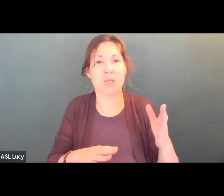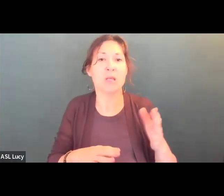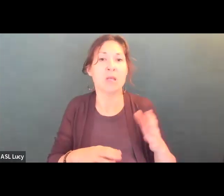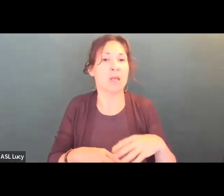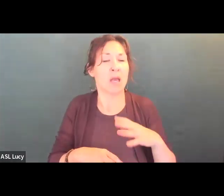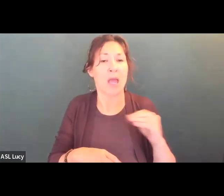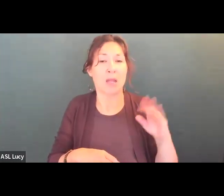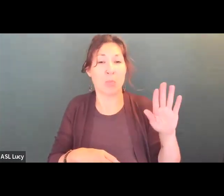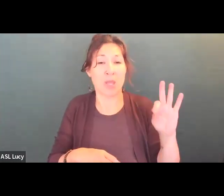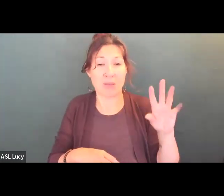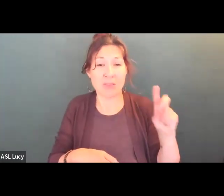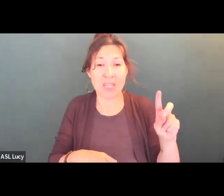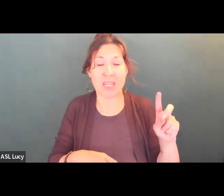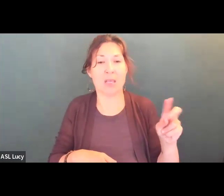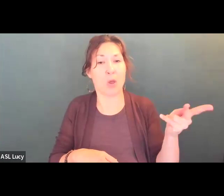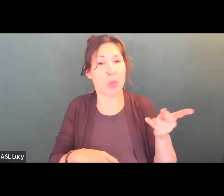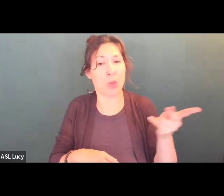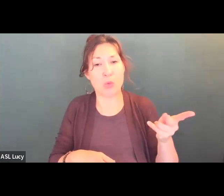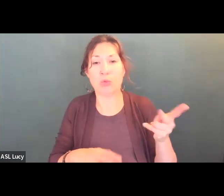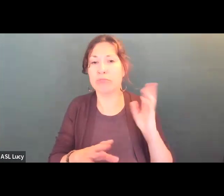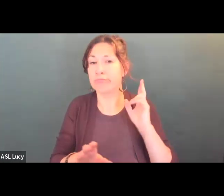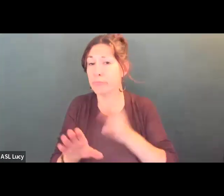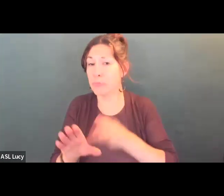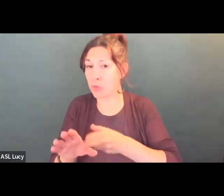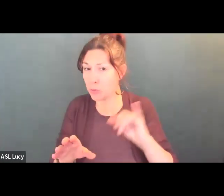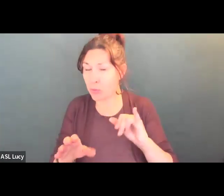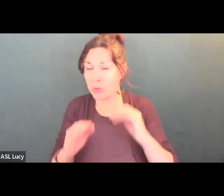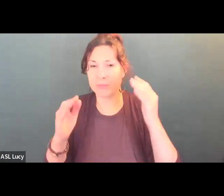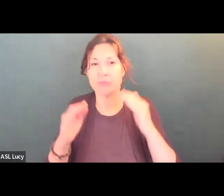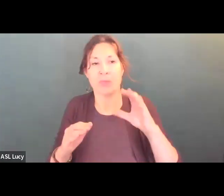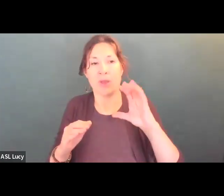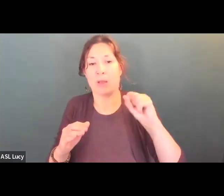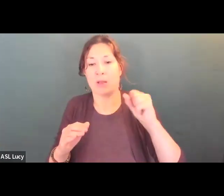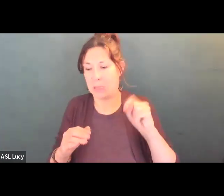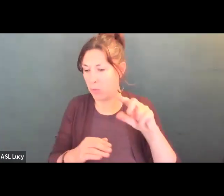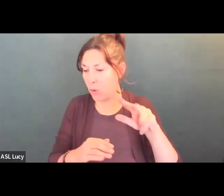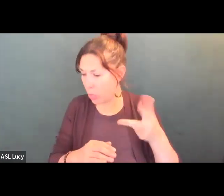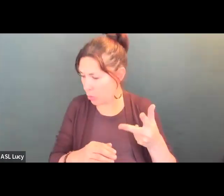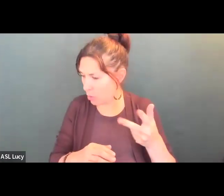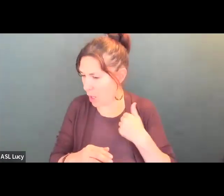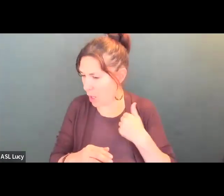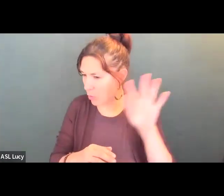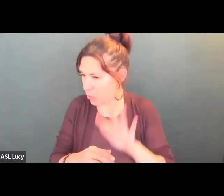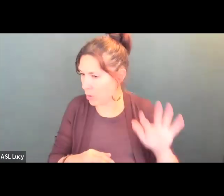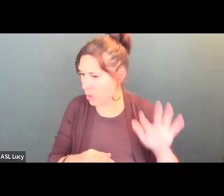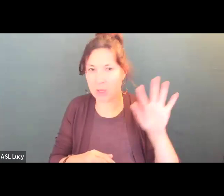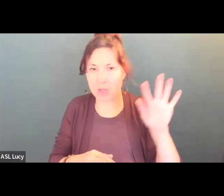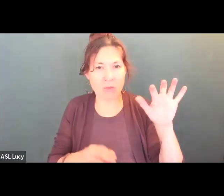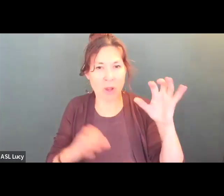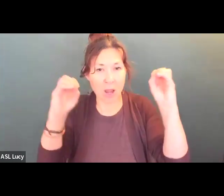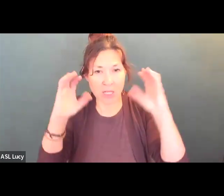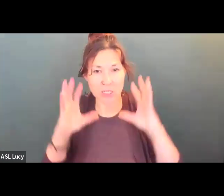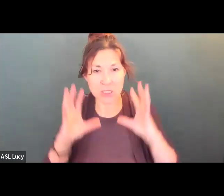in on the fun. On September 3rd, we had approximately 500 educators in